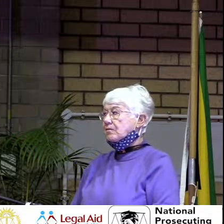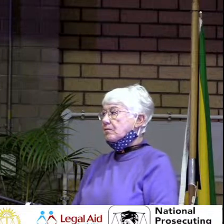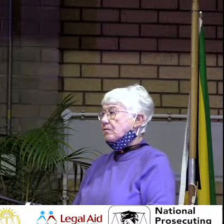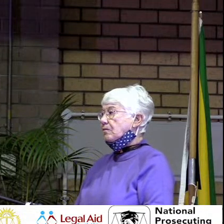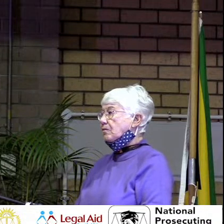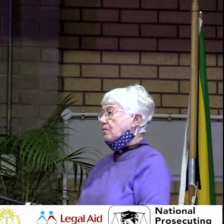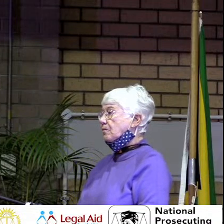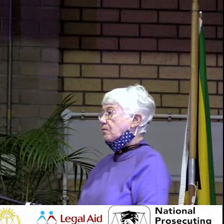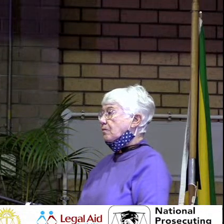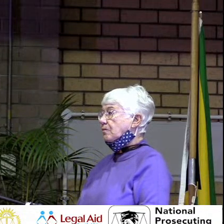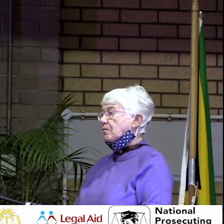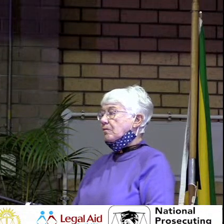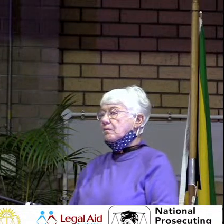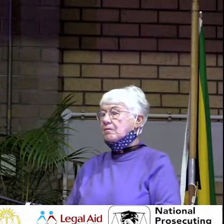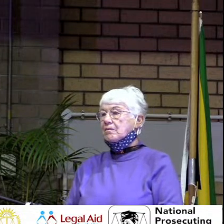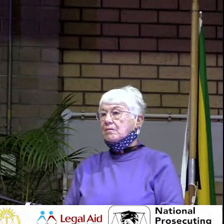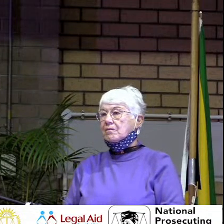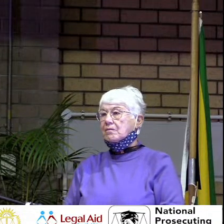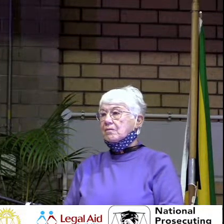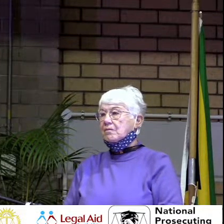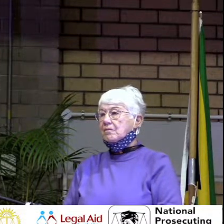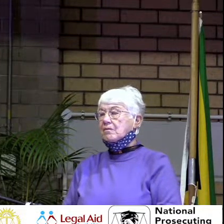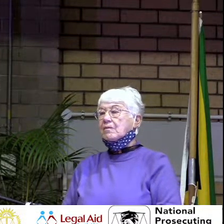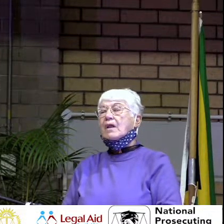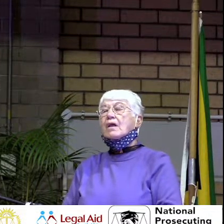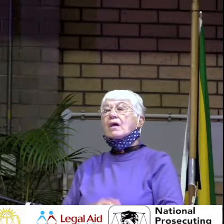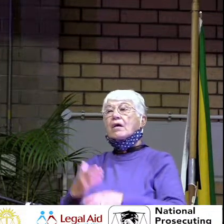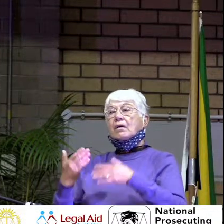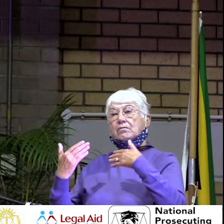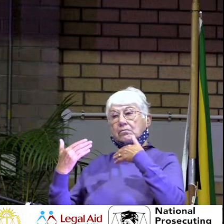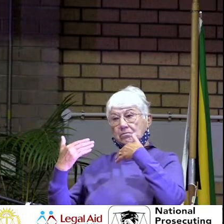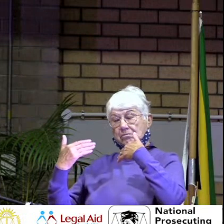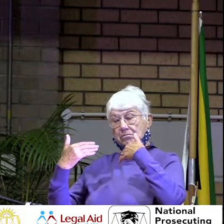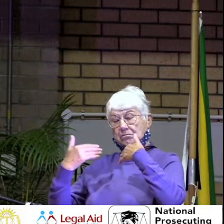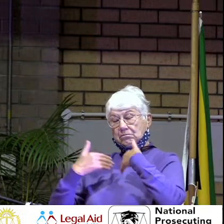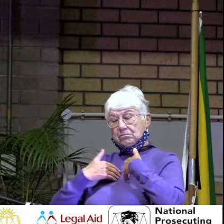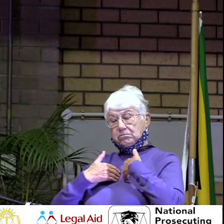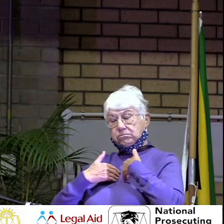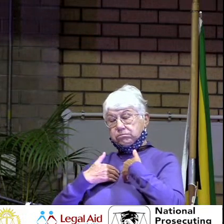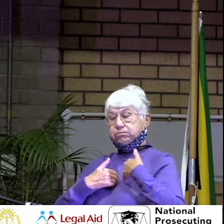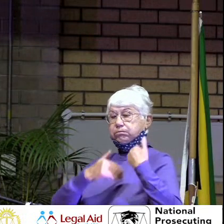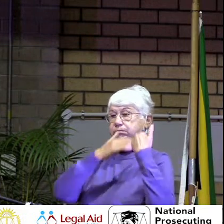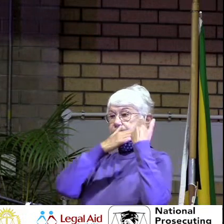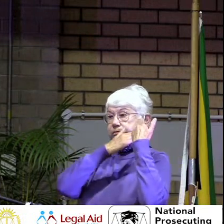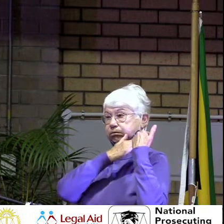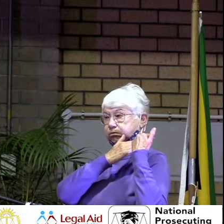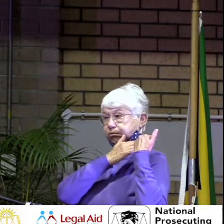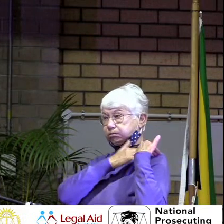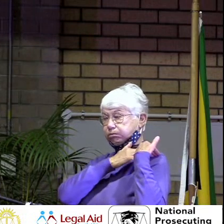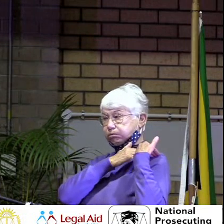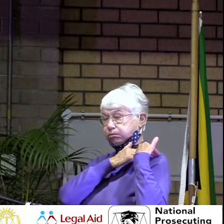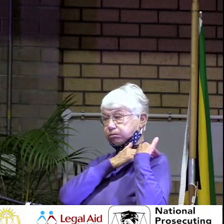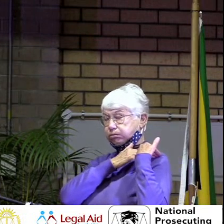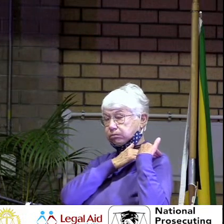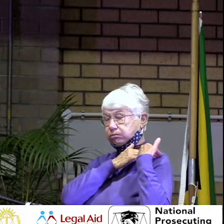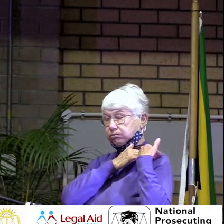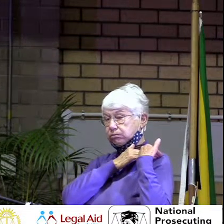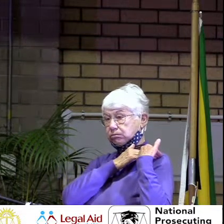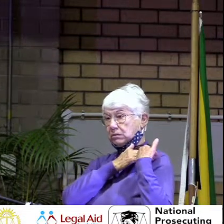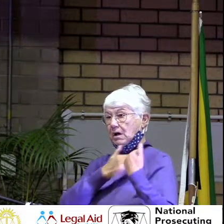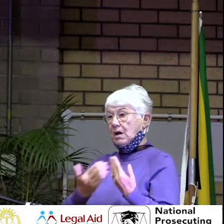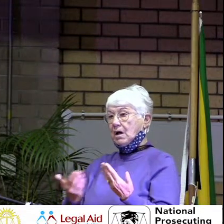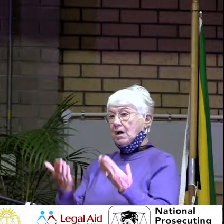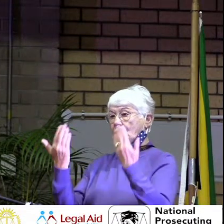So it is my honor and duty today to welcome all of us to